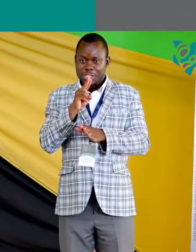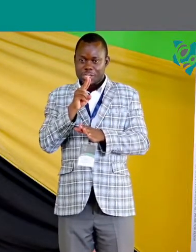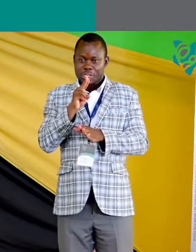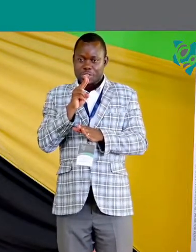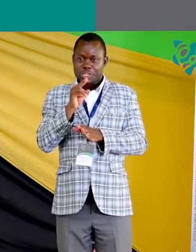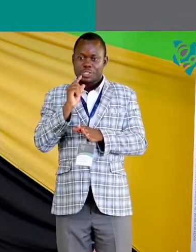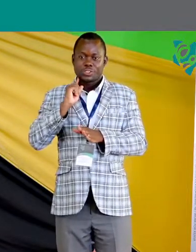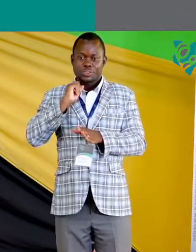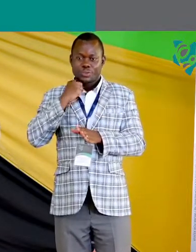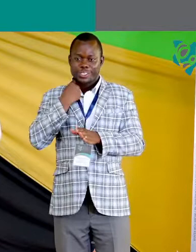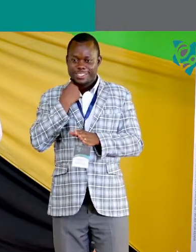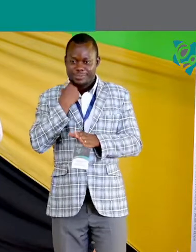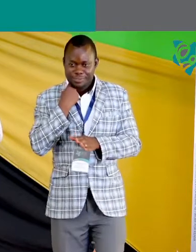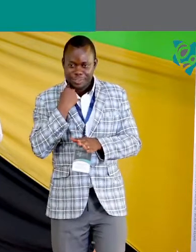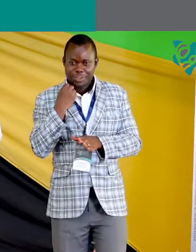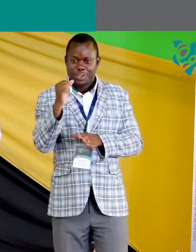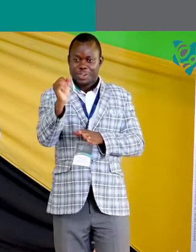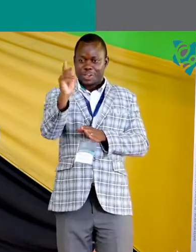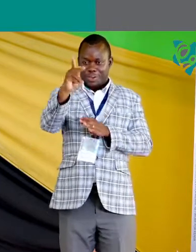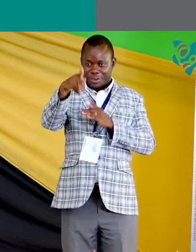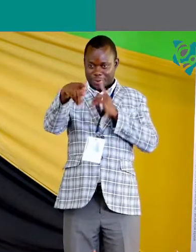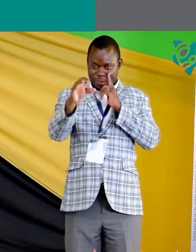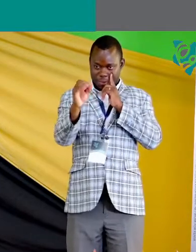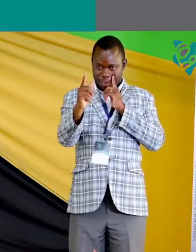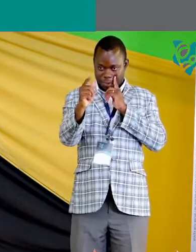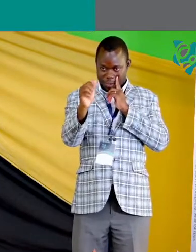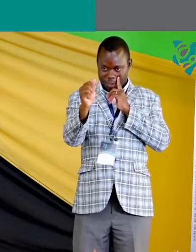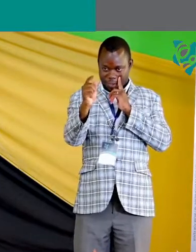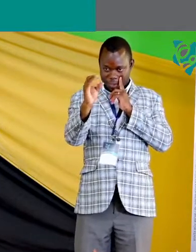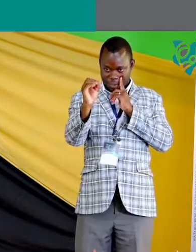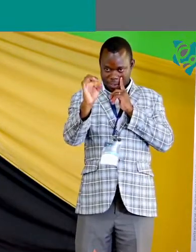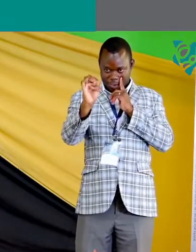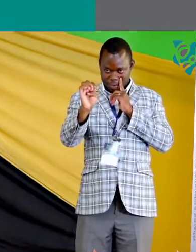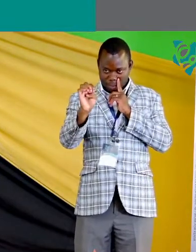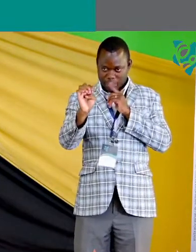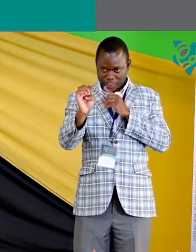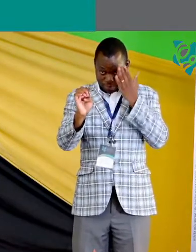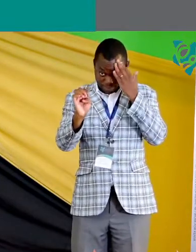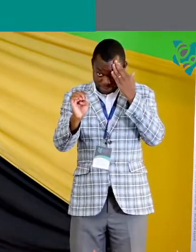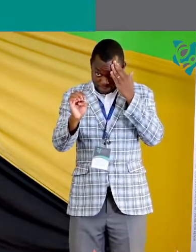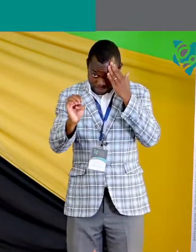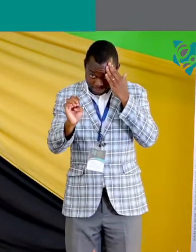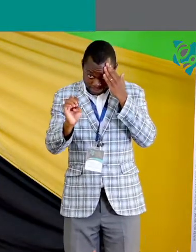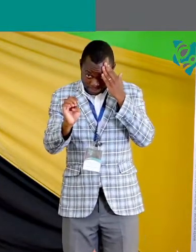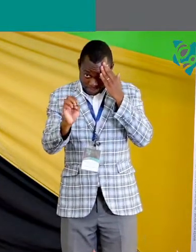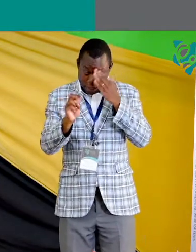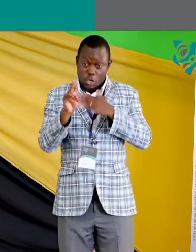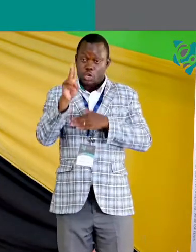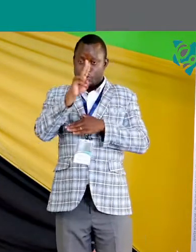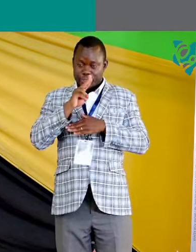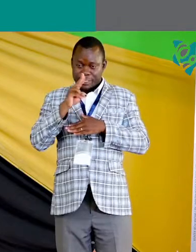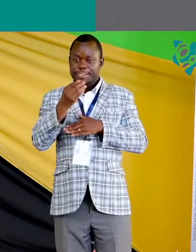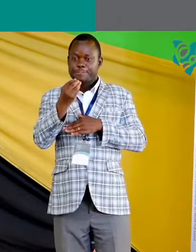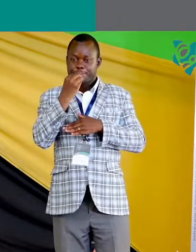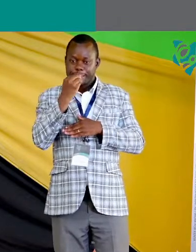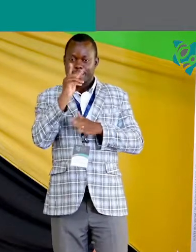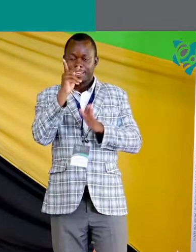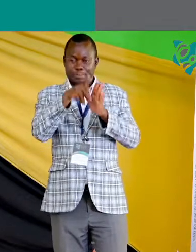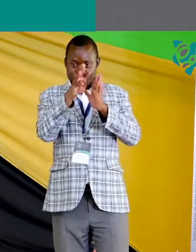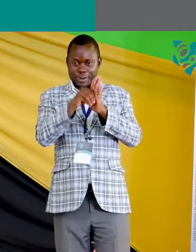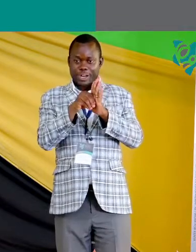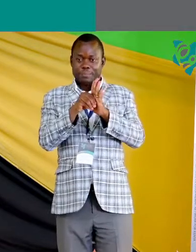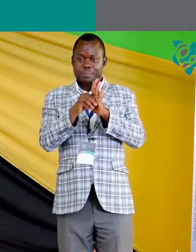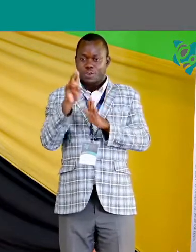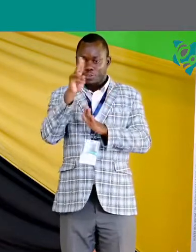Bay. Together with the parents, we are now doing nutrition through feeding program, and that positive